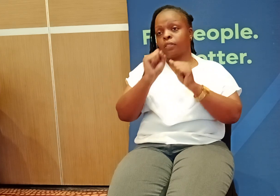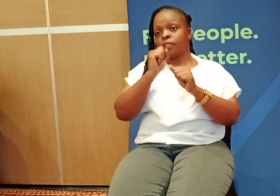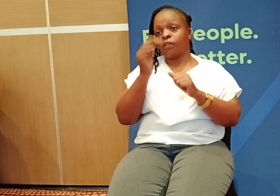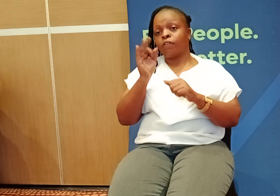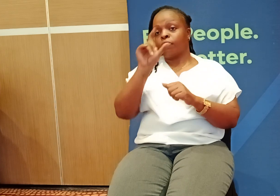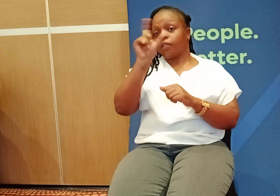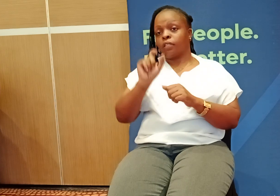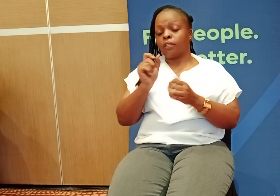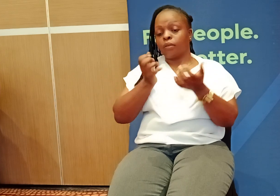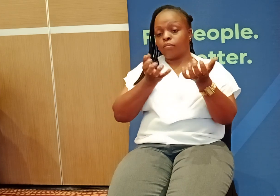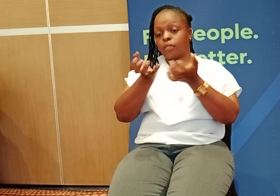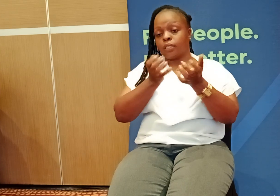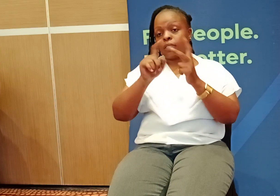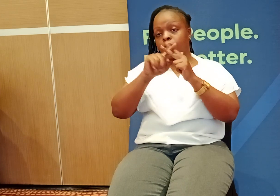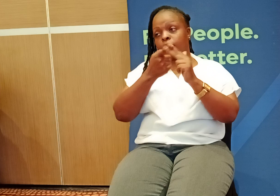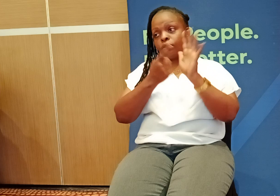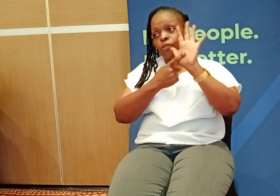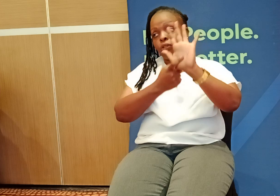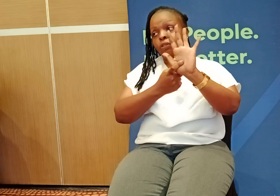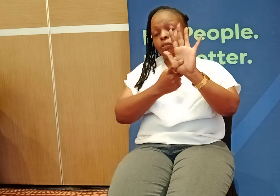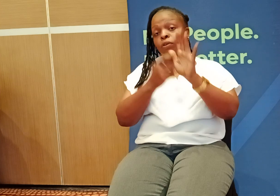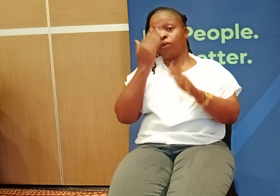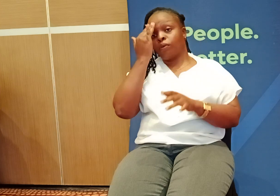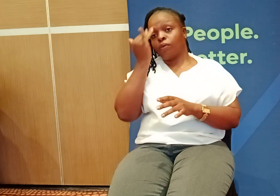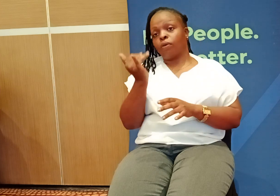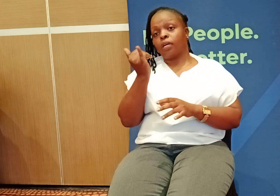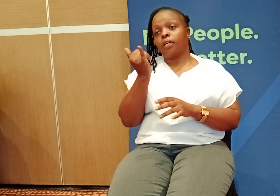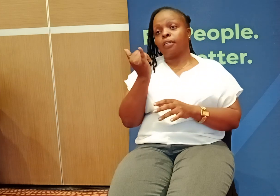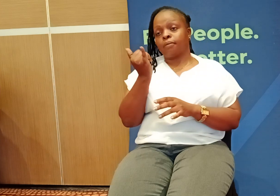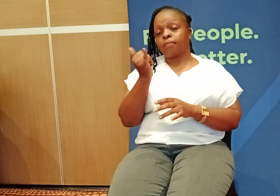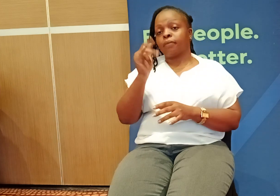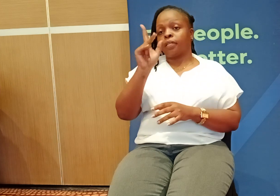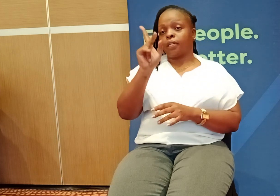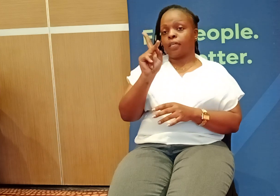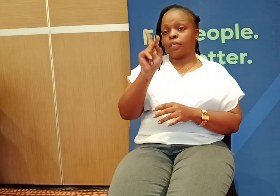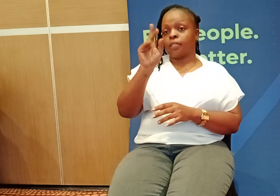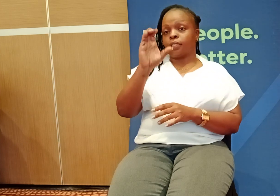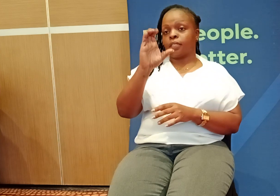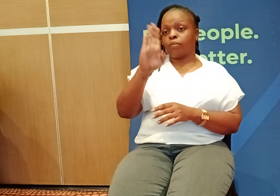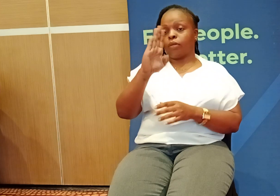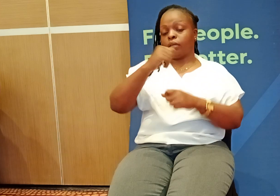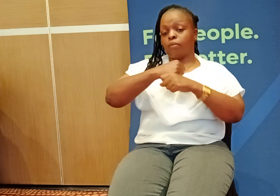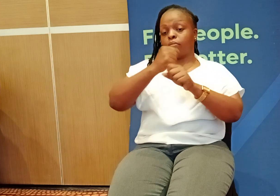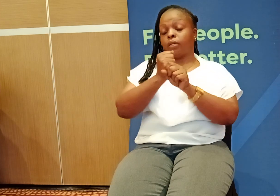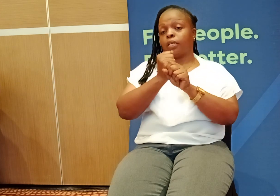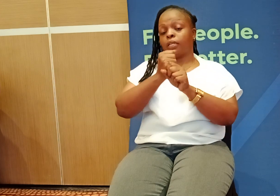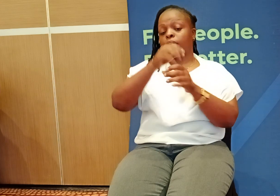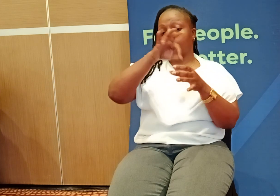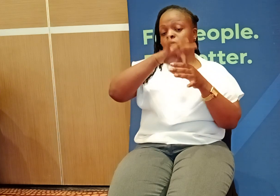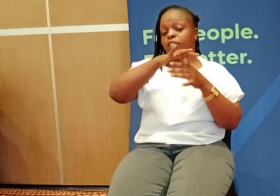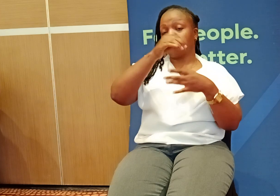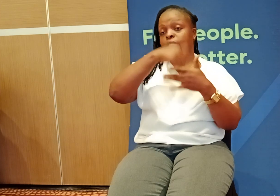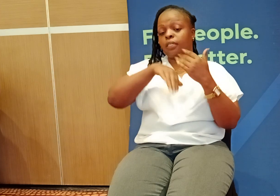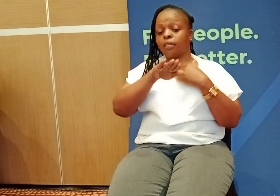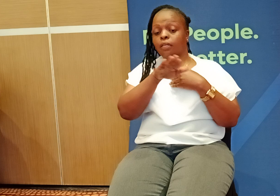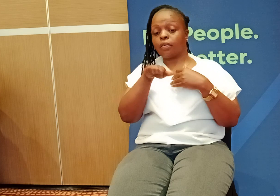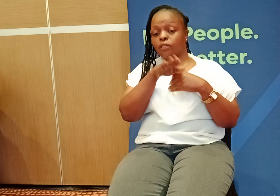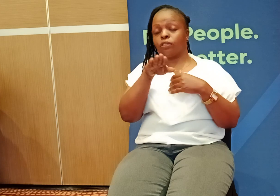starting to show why KCB made investments in the region. So sustained resurgence